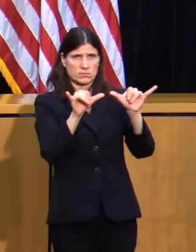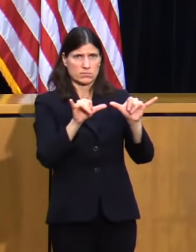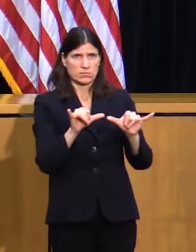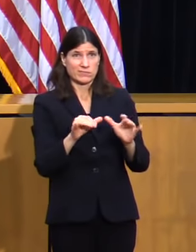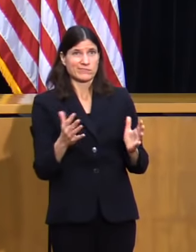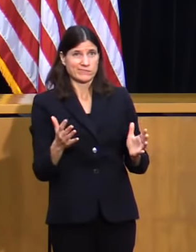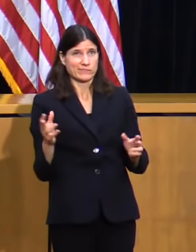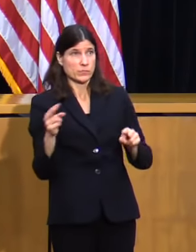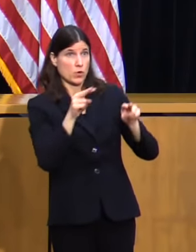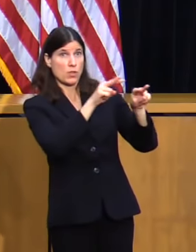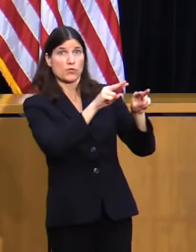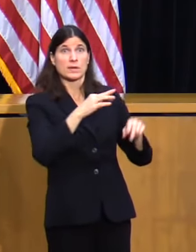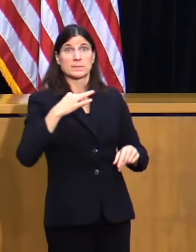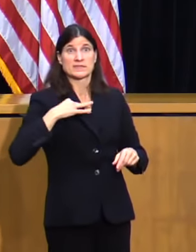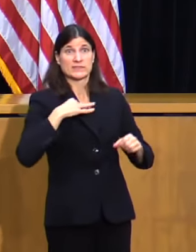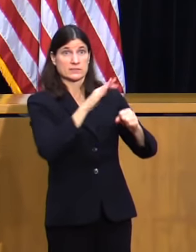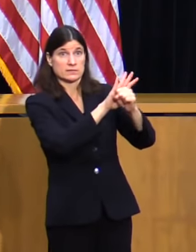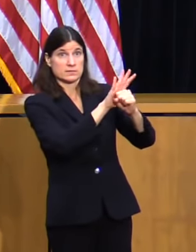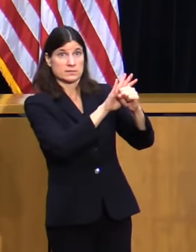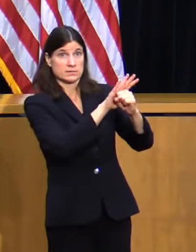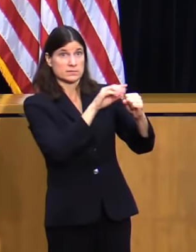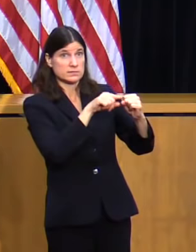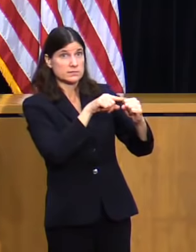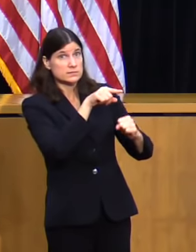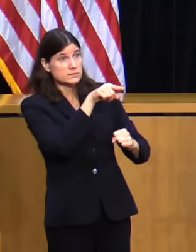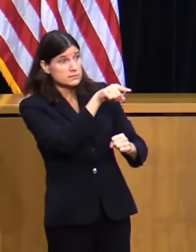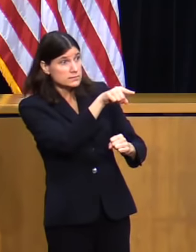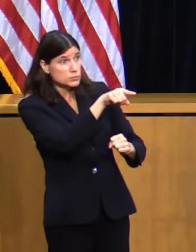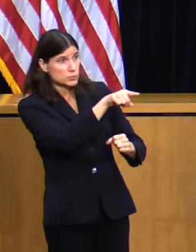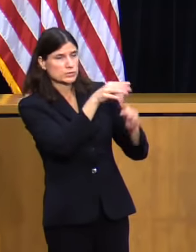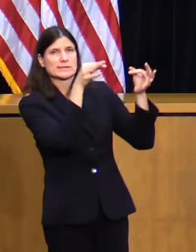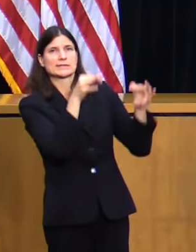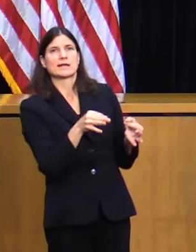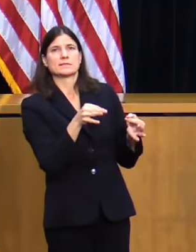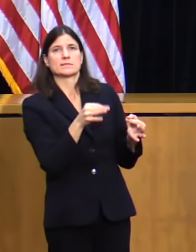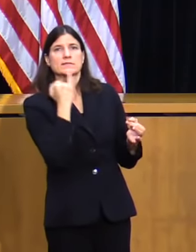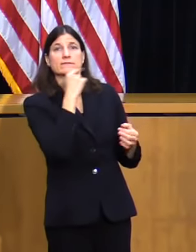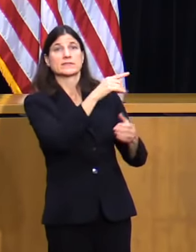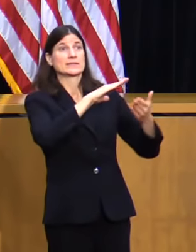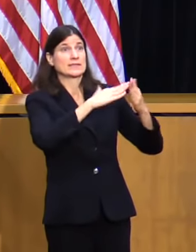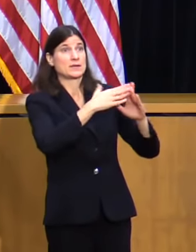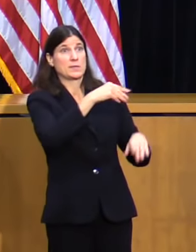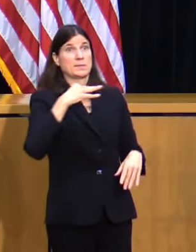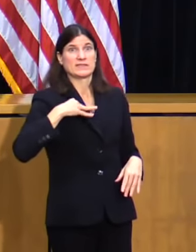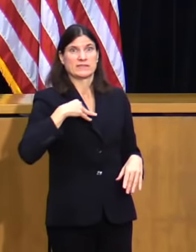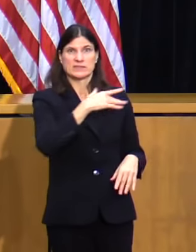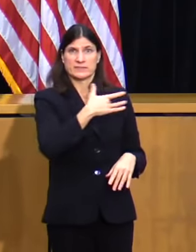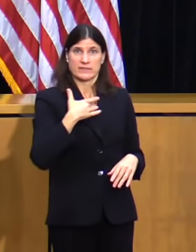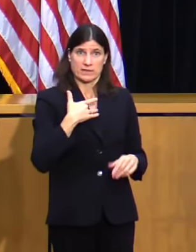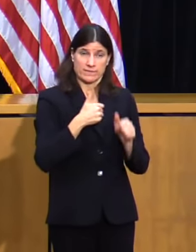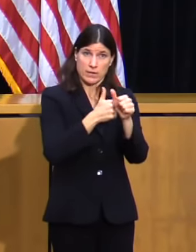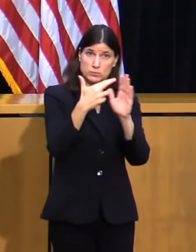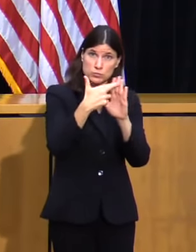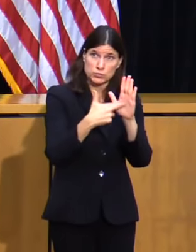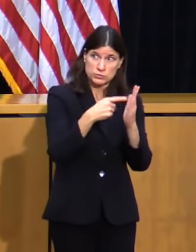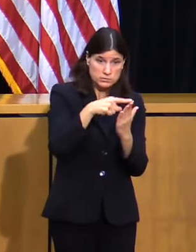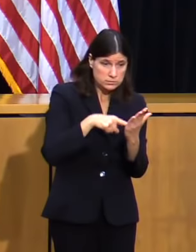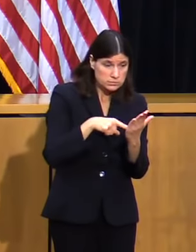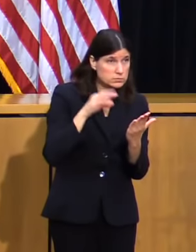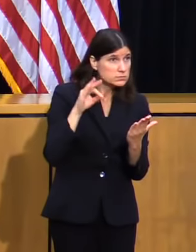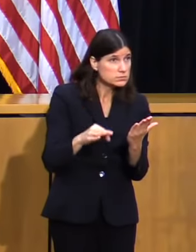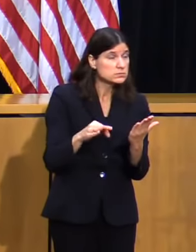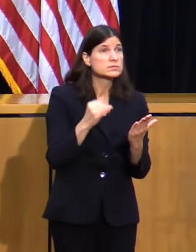can't be any looser than we are, but if you want to drill down on a particular issue you think is a problem in your community, have at it. I know that's